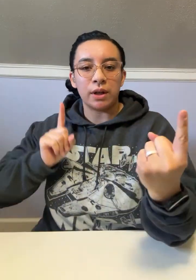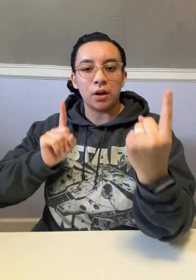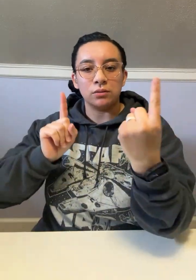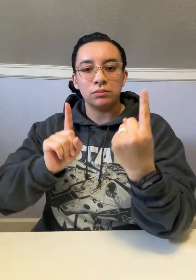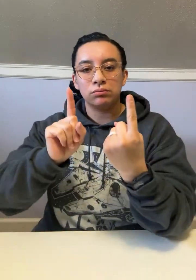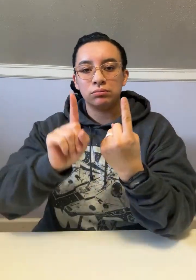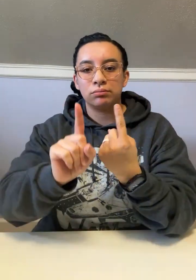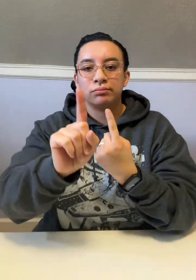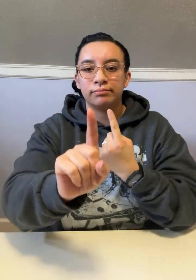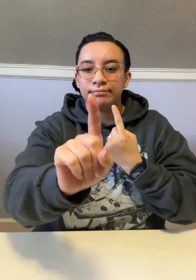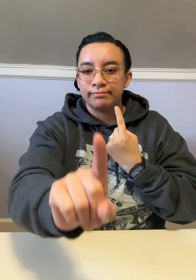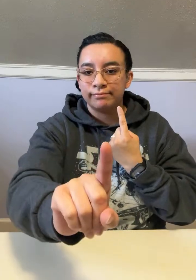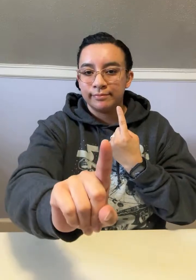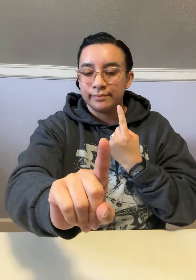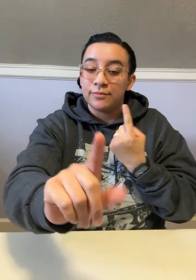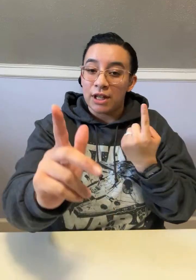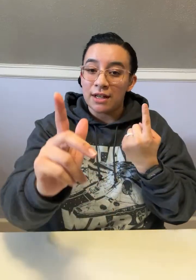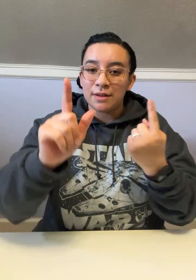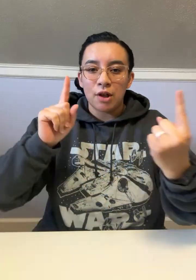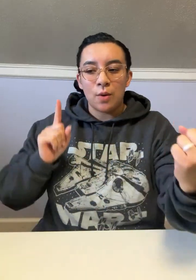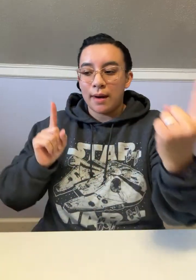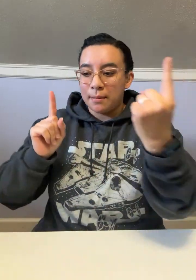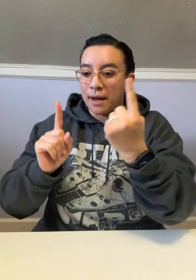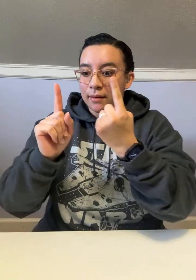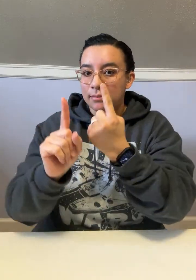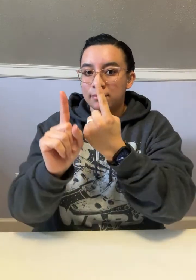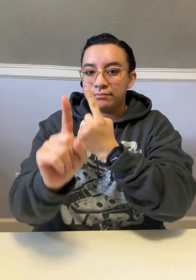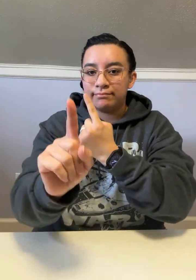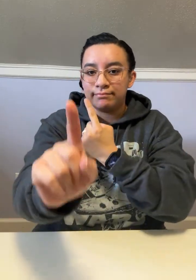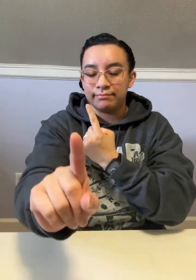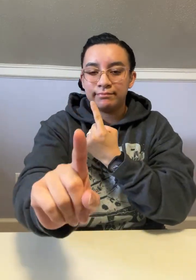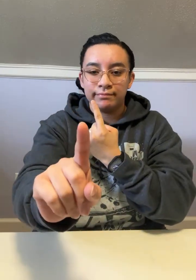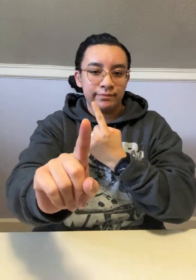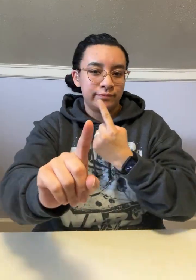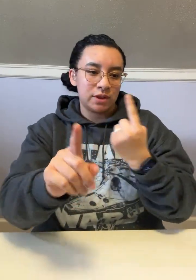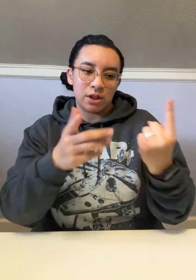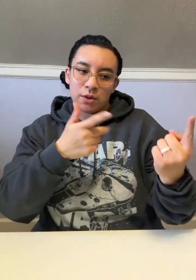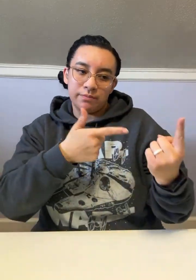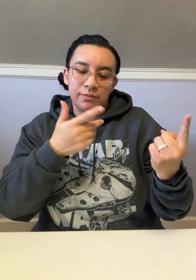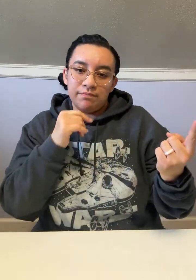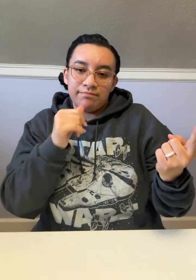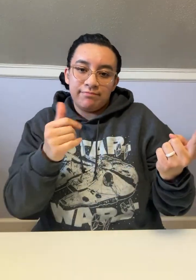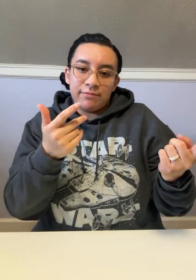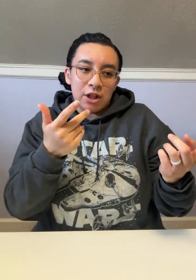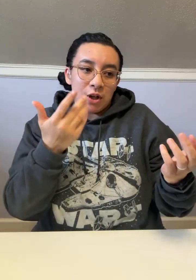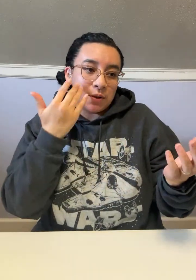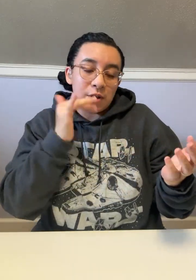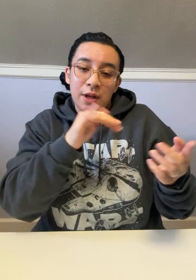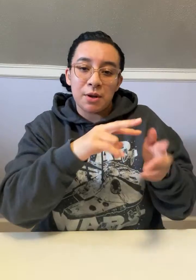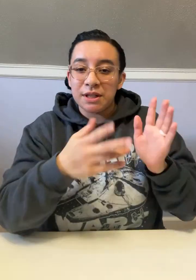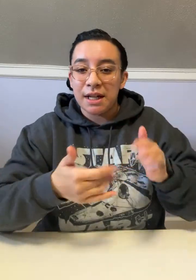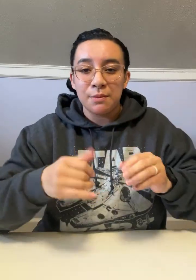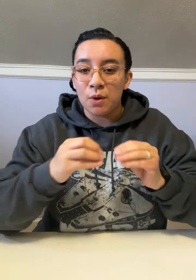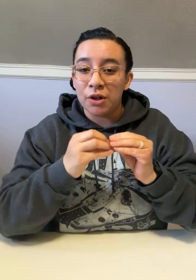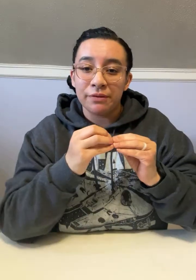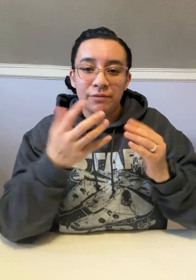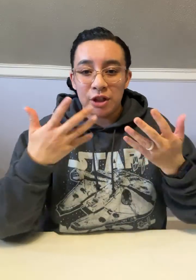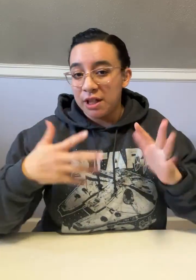go, right? So you're walking by. So you don't know that person anymore. You're